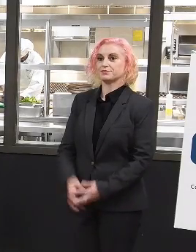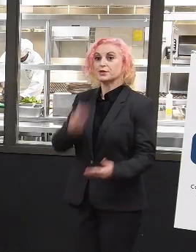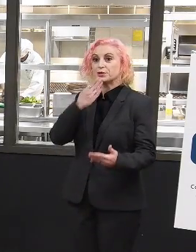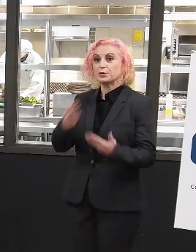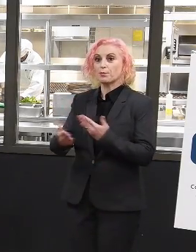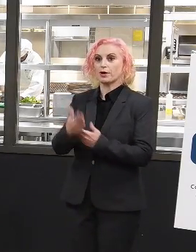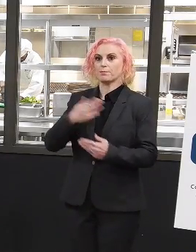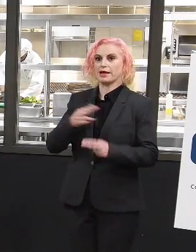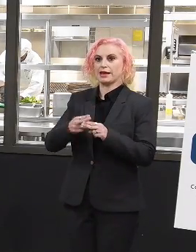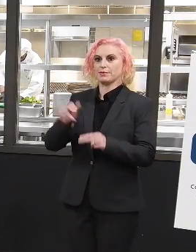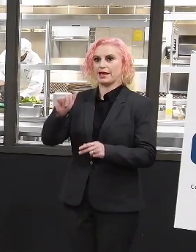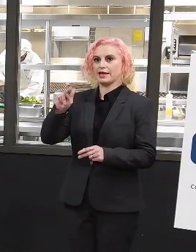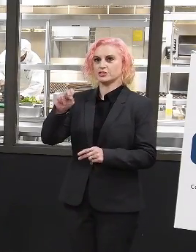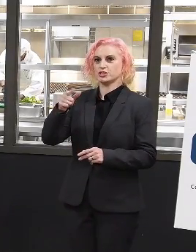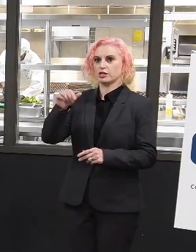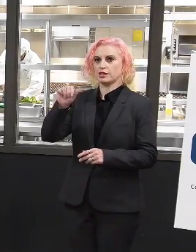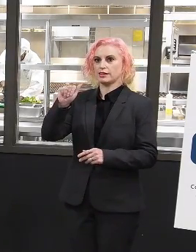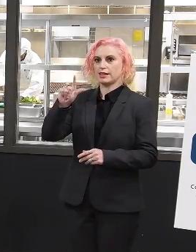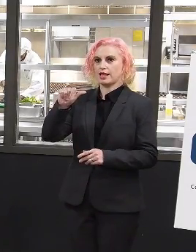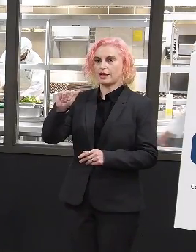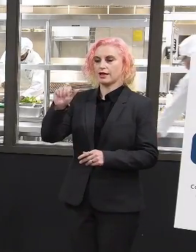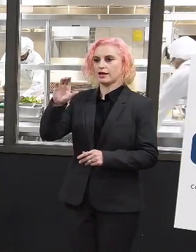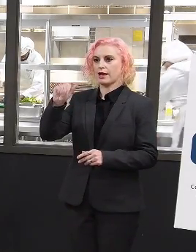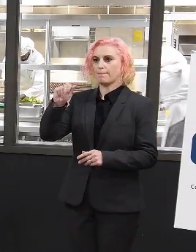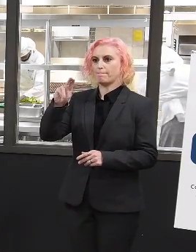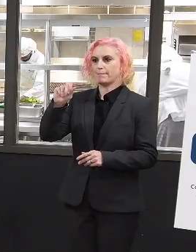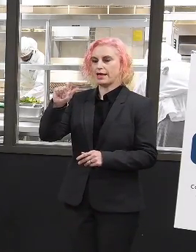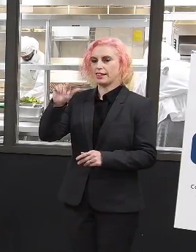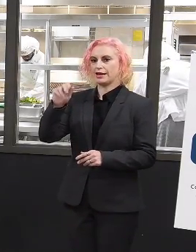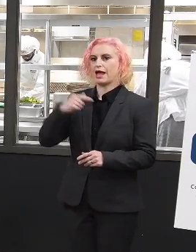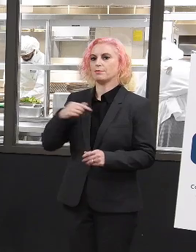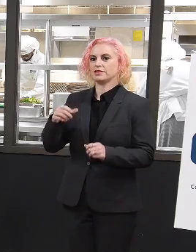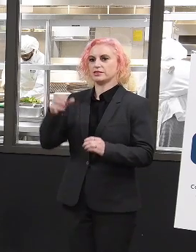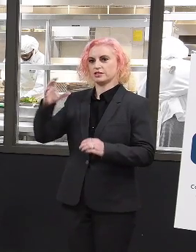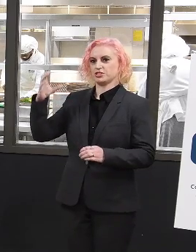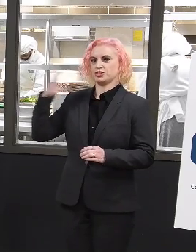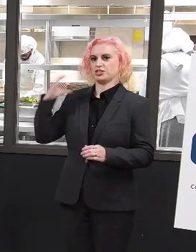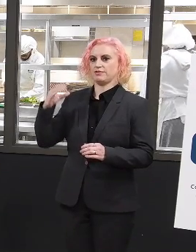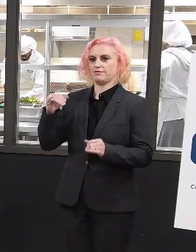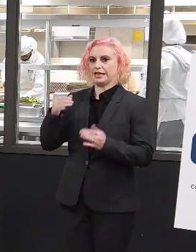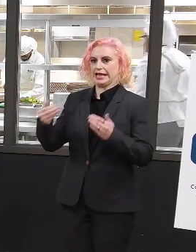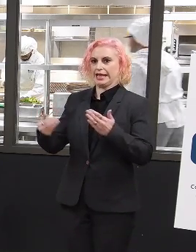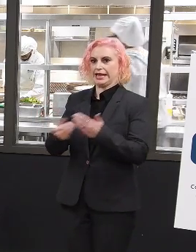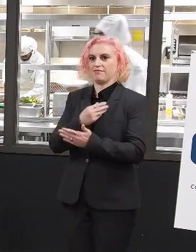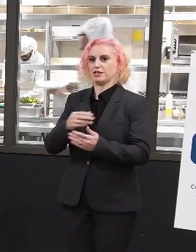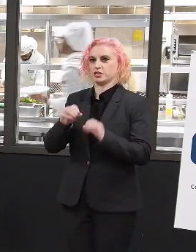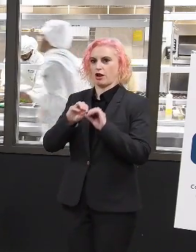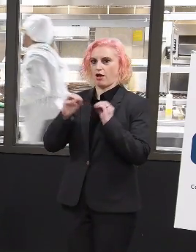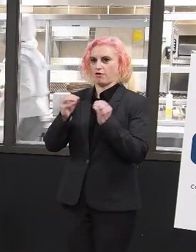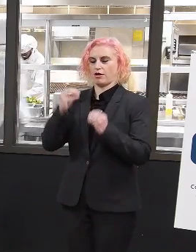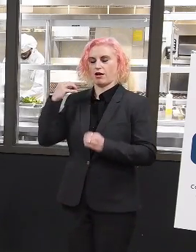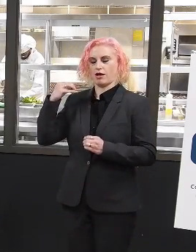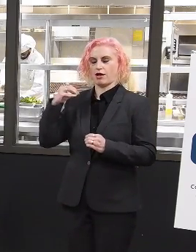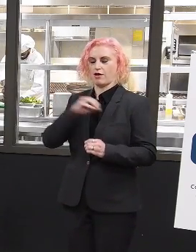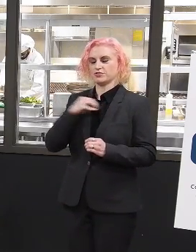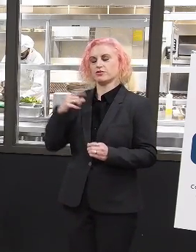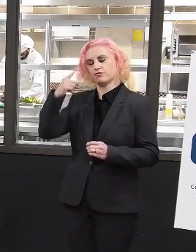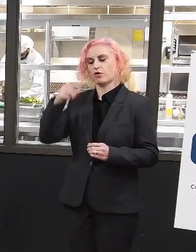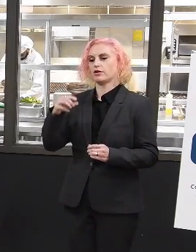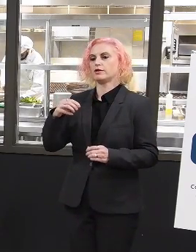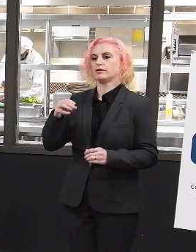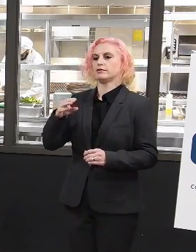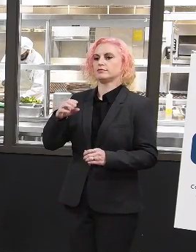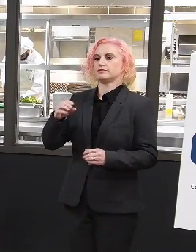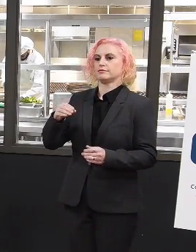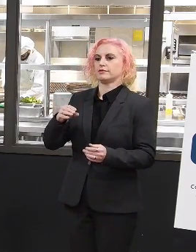Good morning. My name is Angela Cabellin, and I am the Chief Innovation Officer and Deputy Chief Administrative Officer for County Executive Calvin